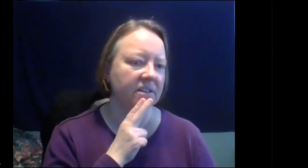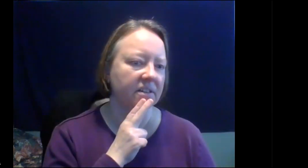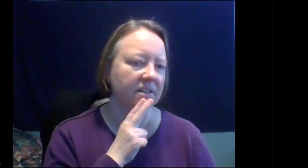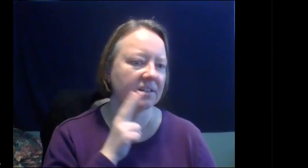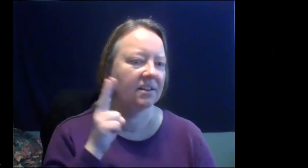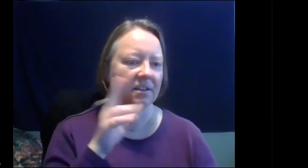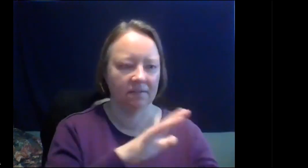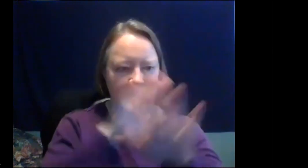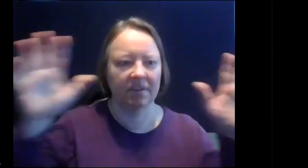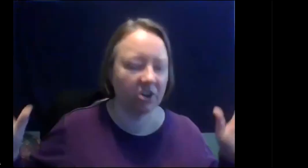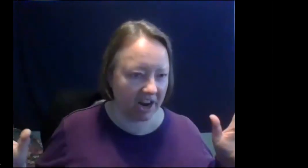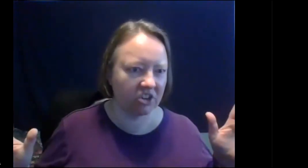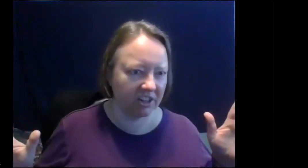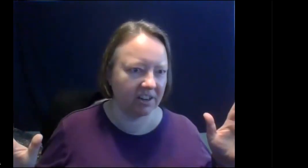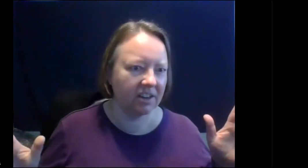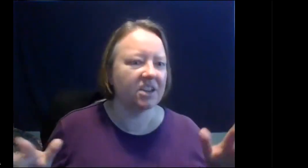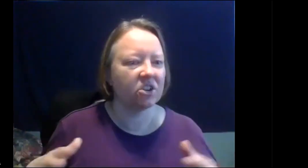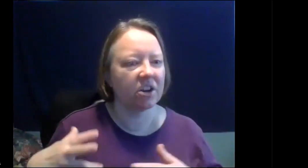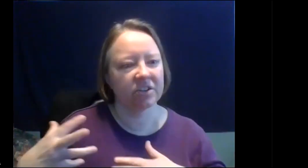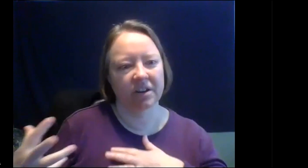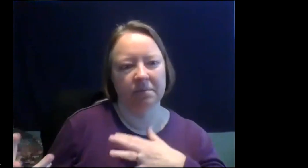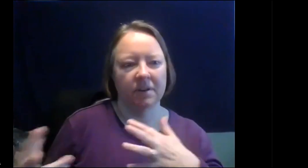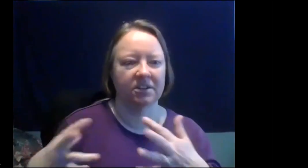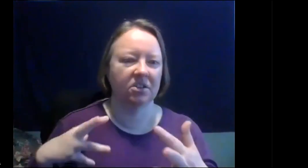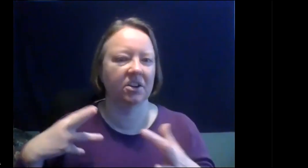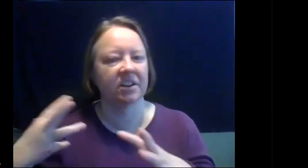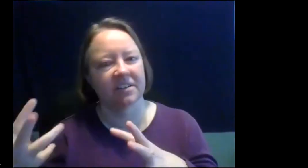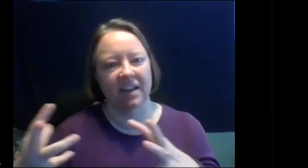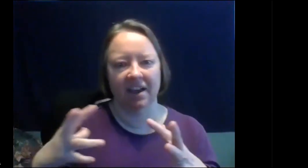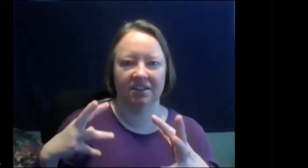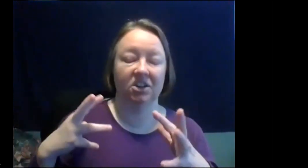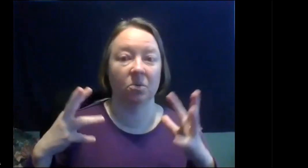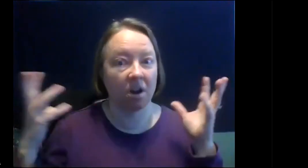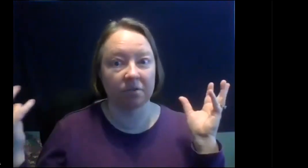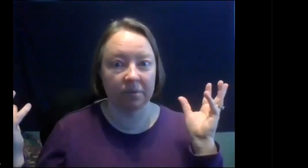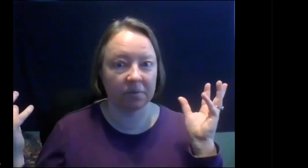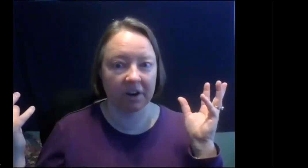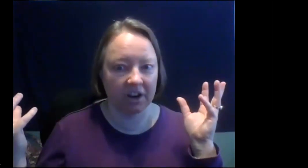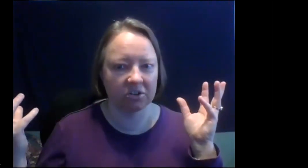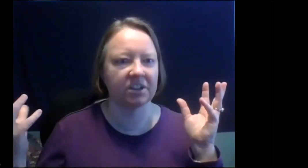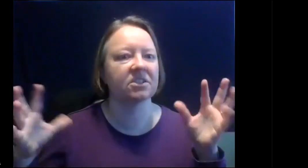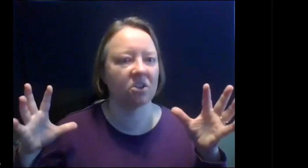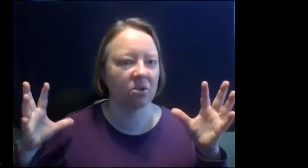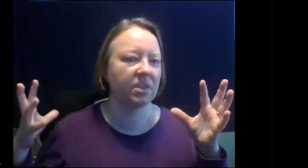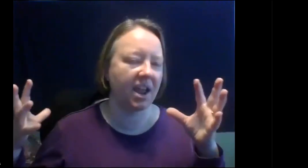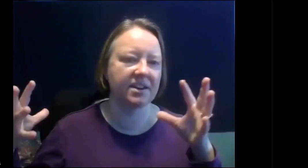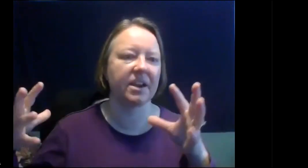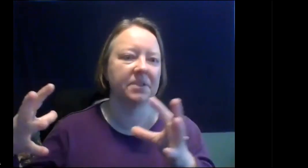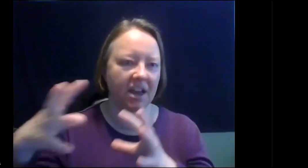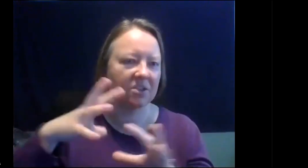deafness internationally. So there is that, you know, we're all from different countries. So they had to come together